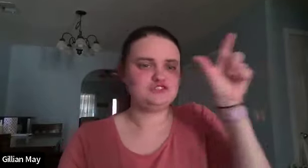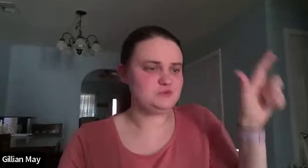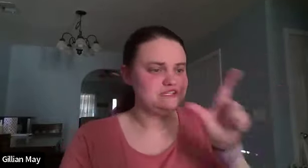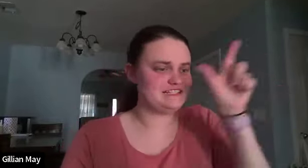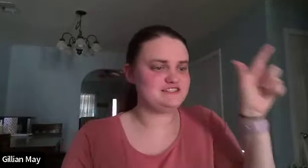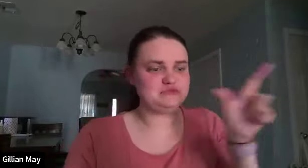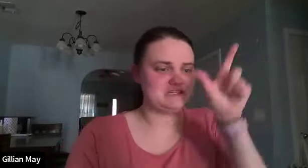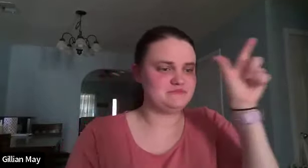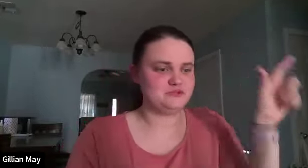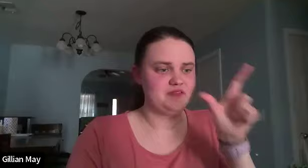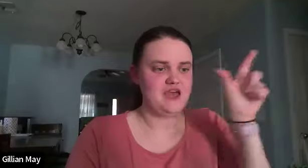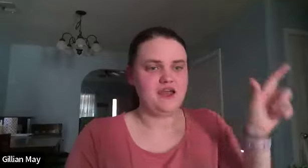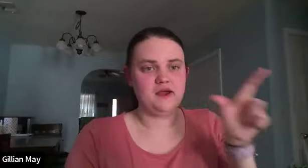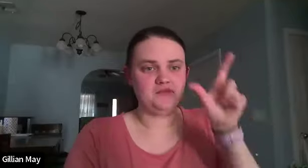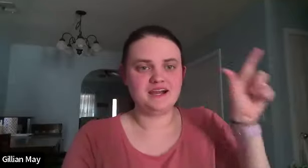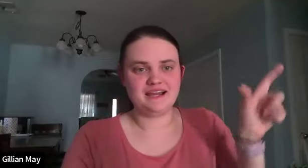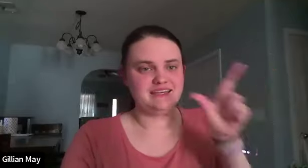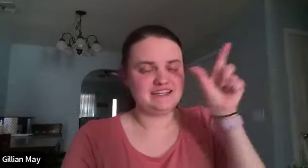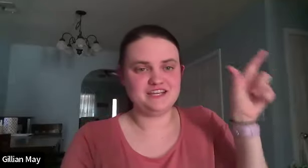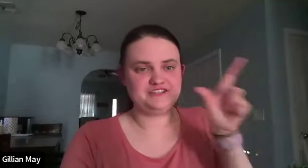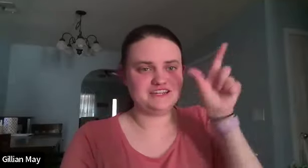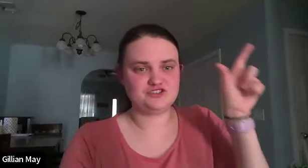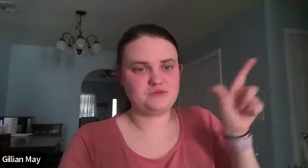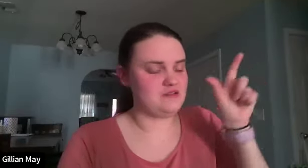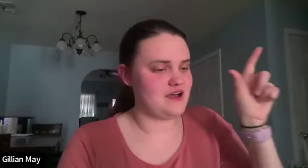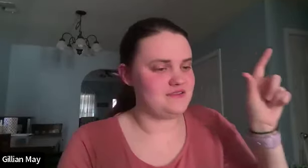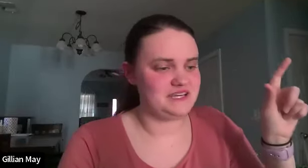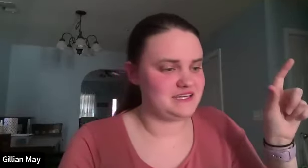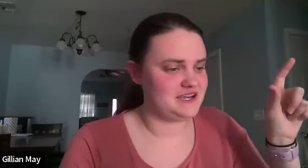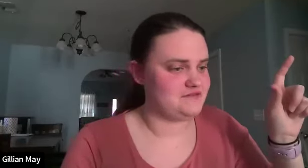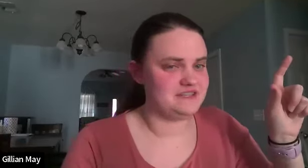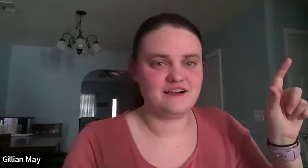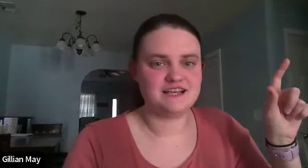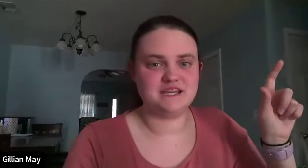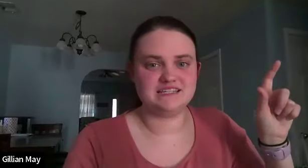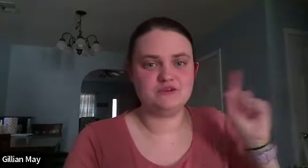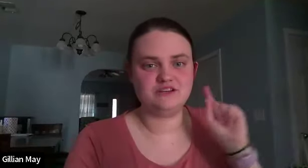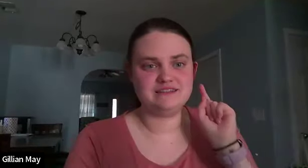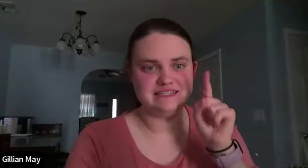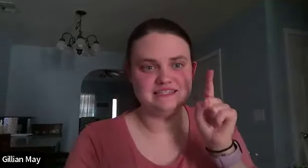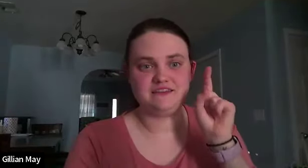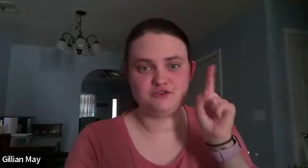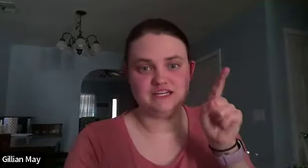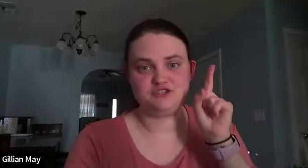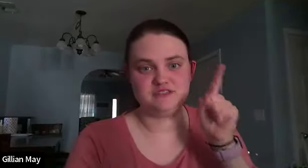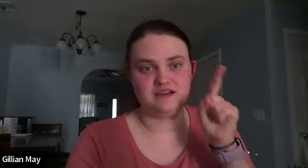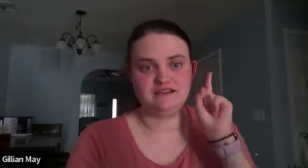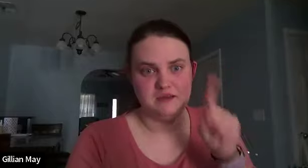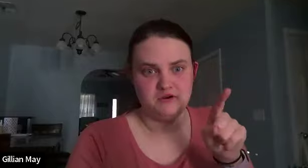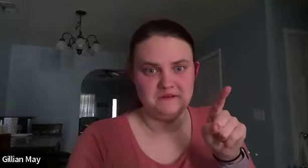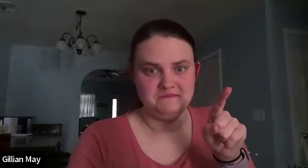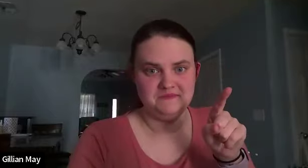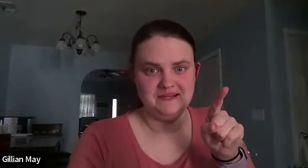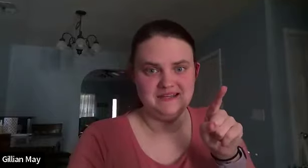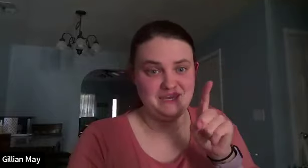Super easy, super simple. I used to get in trouble a lot in the beginning of this class because I would consistently forget to sign library. Like it was